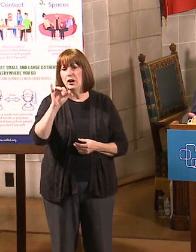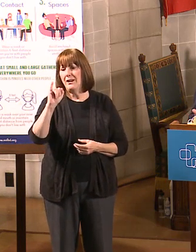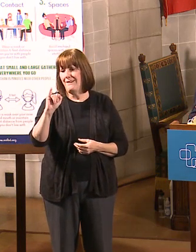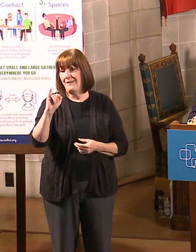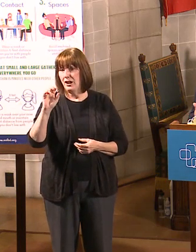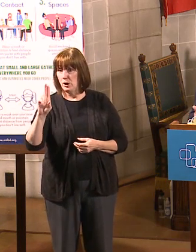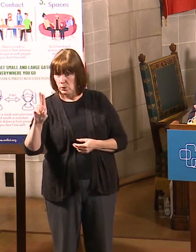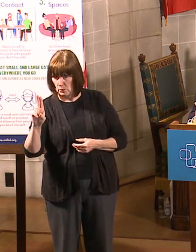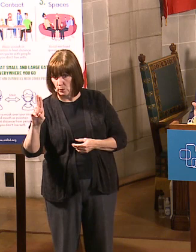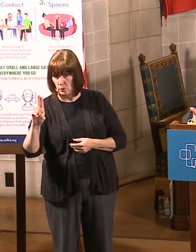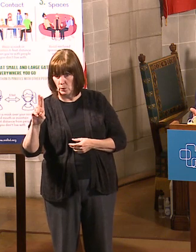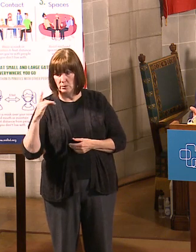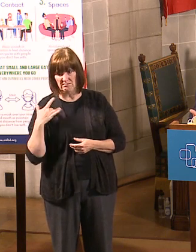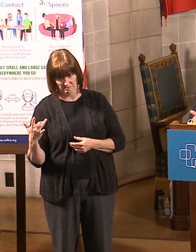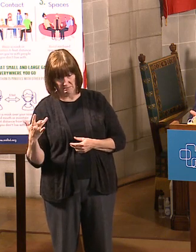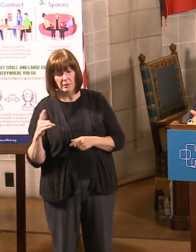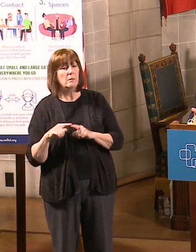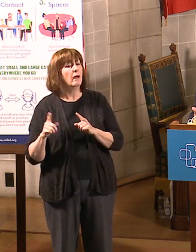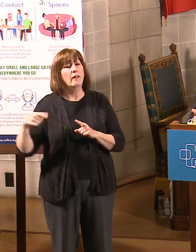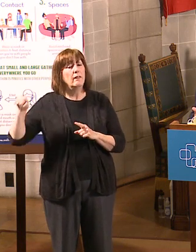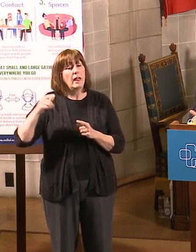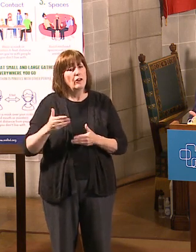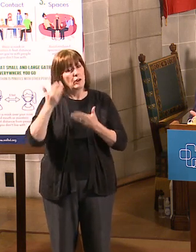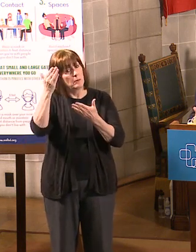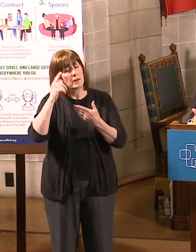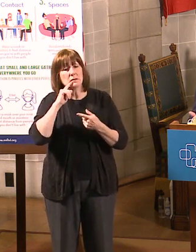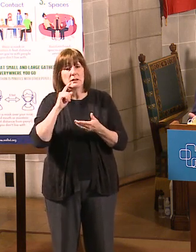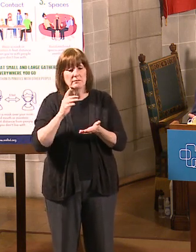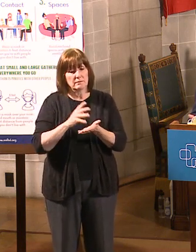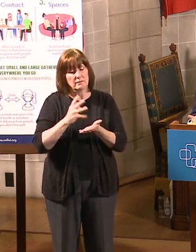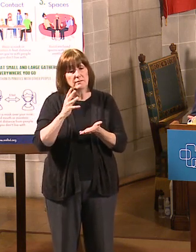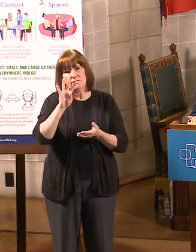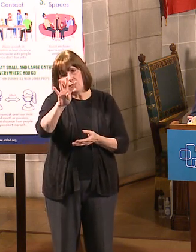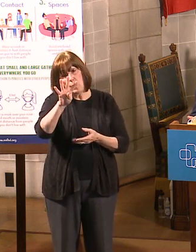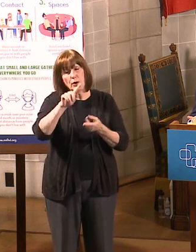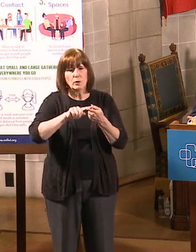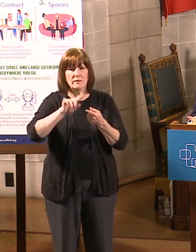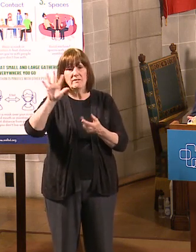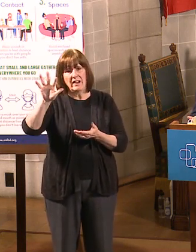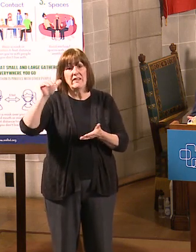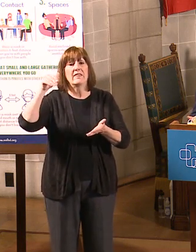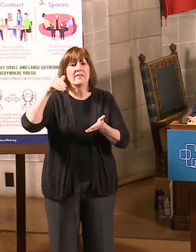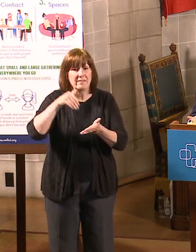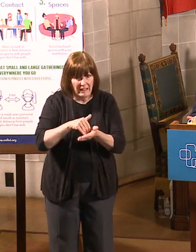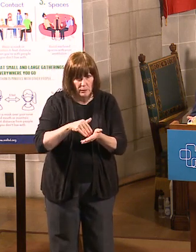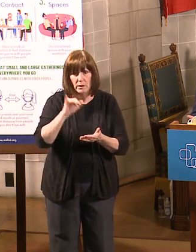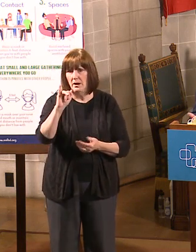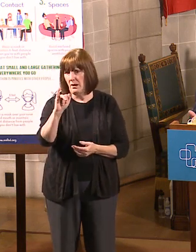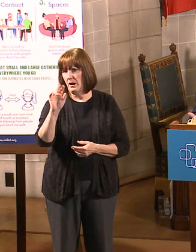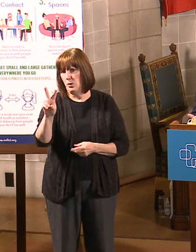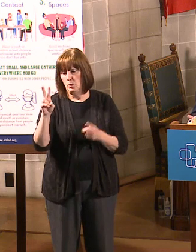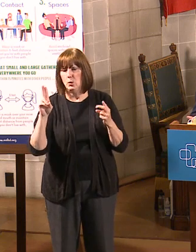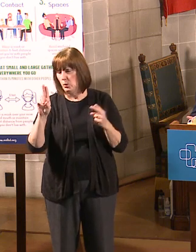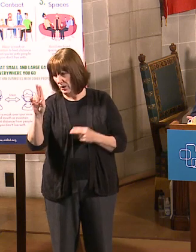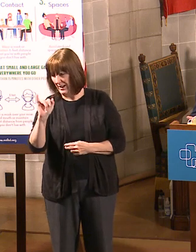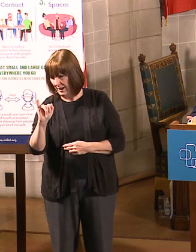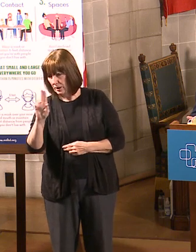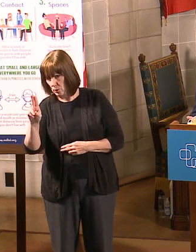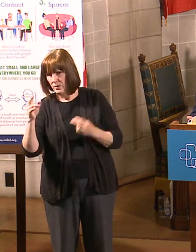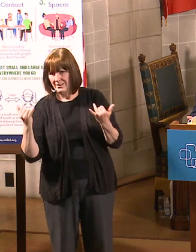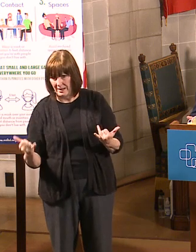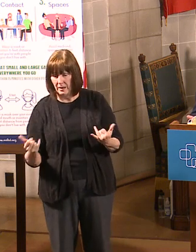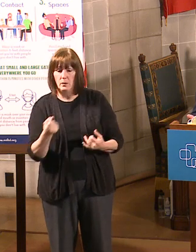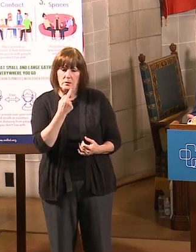units, but most people are recommending up to 4,000 to 5,000 international units now on a daily